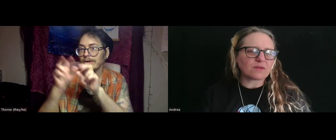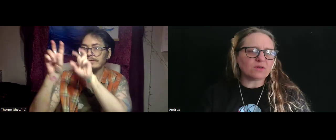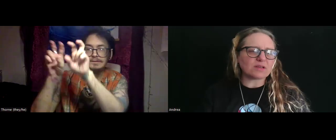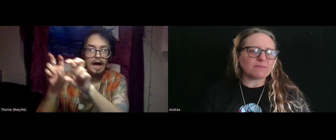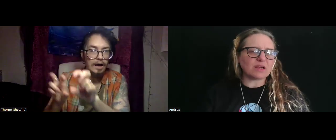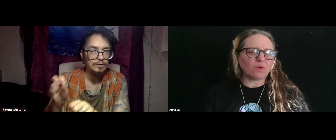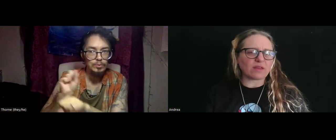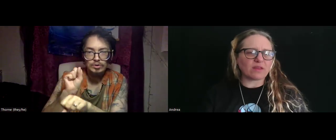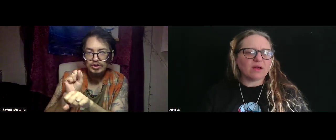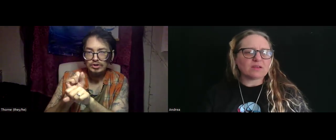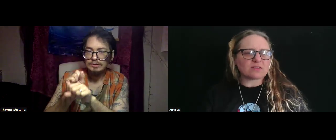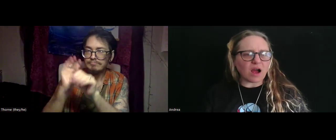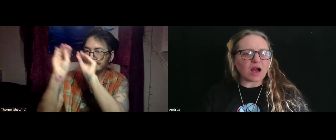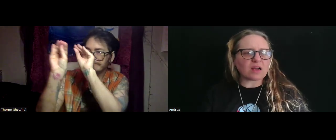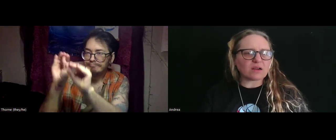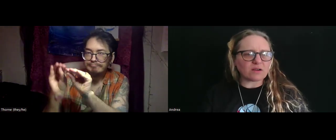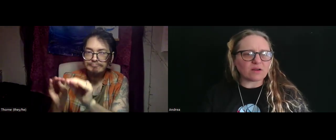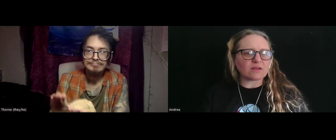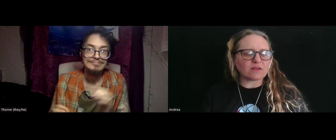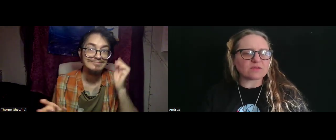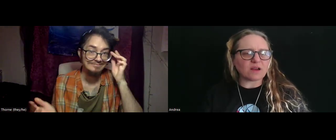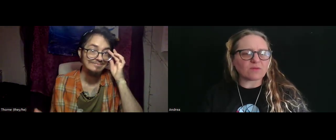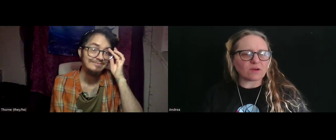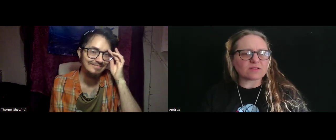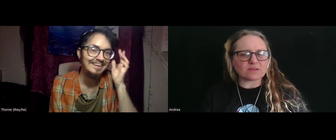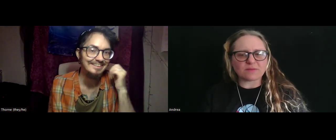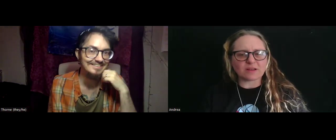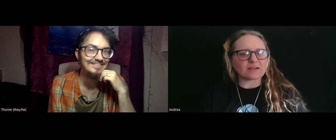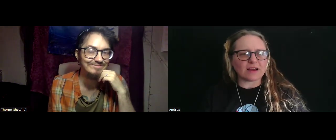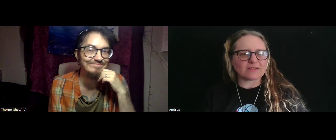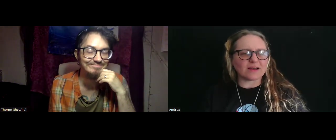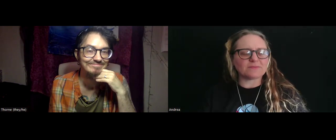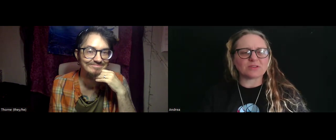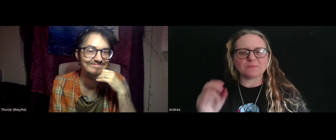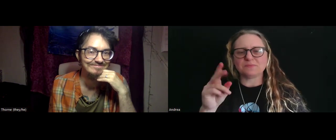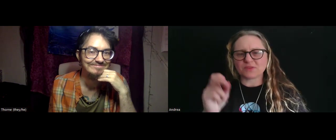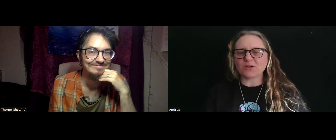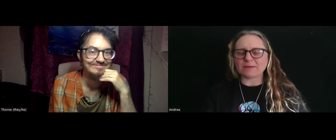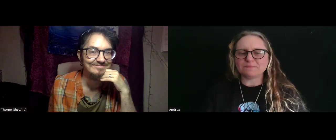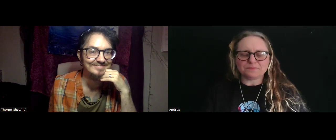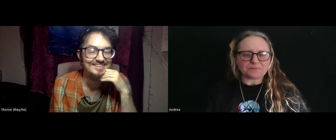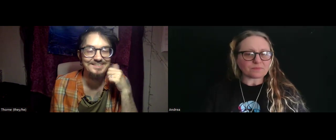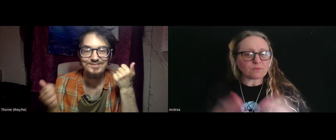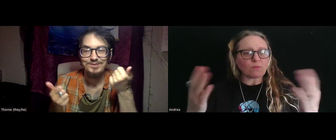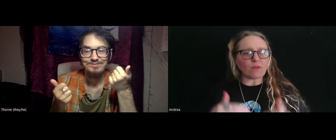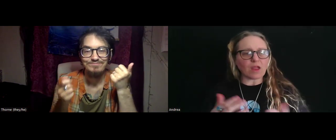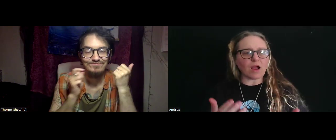or something with stock or, stock work, something like that. Yeah. So, okay. All